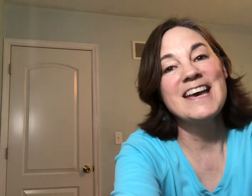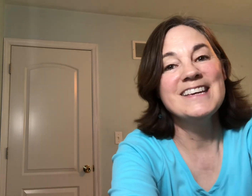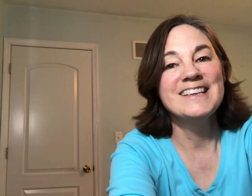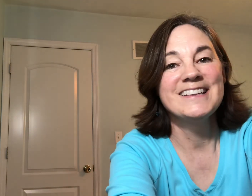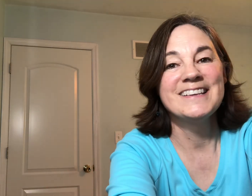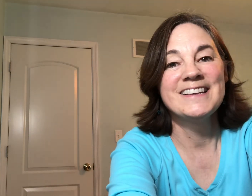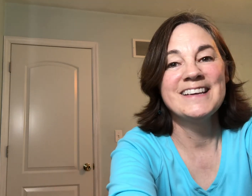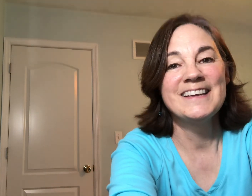Day.